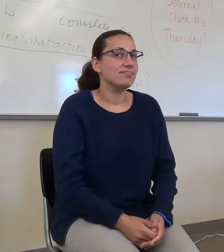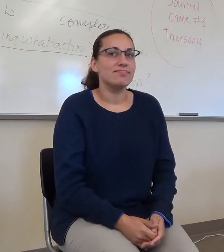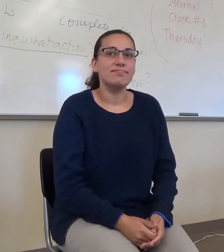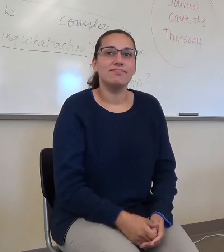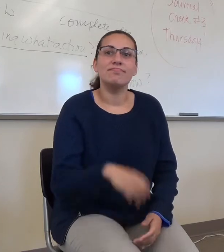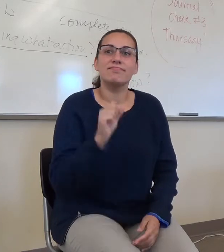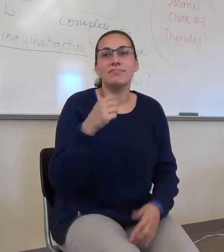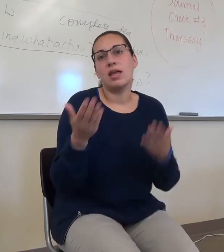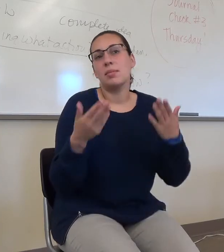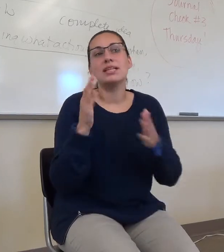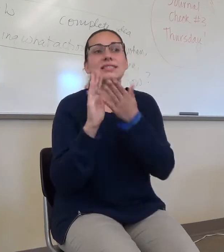cities, right?